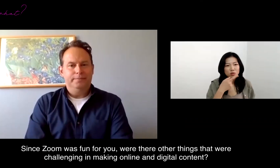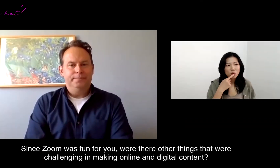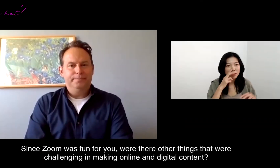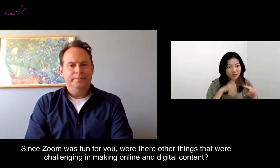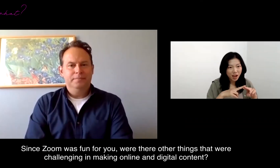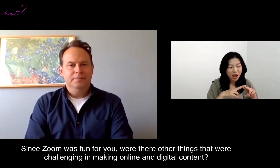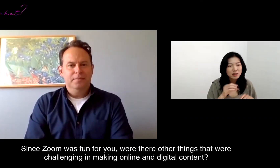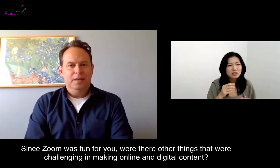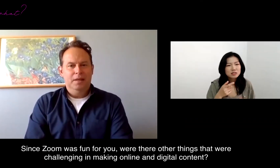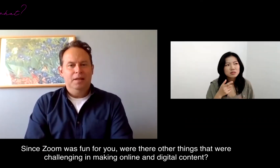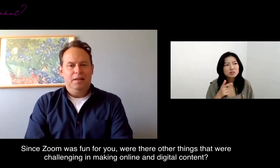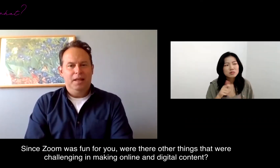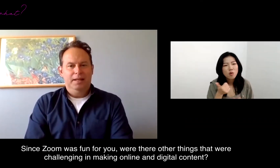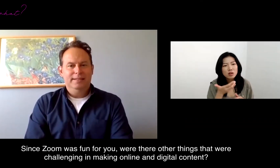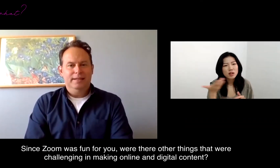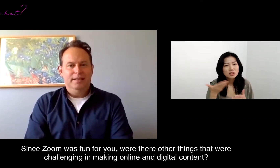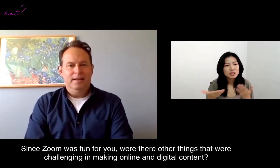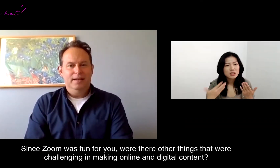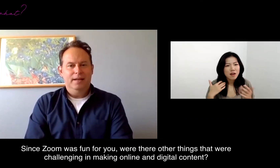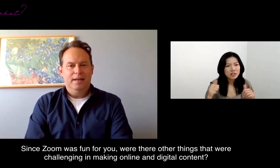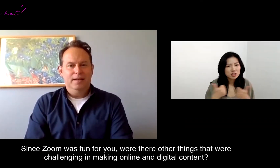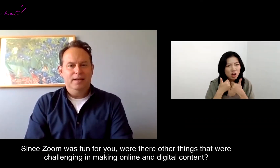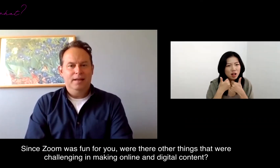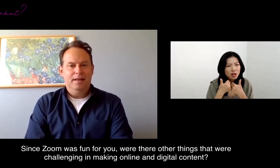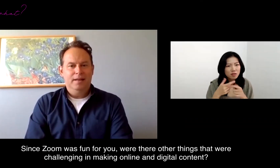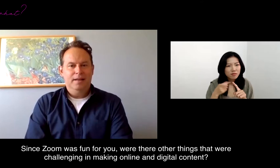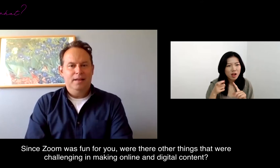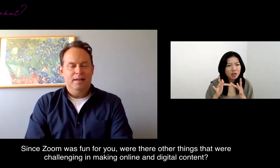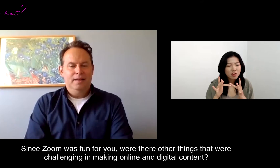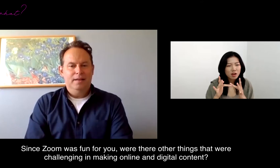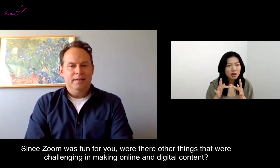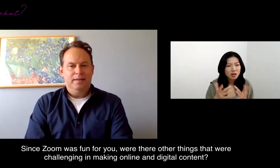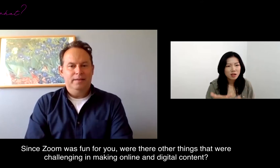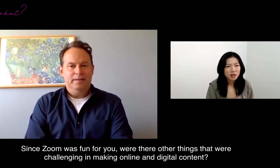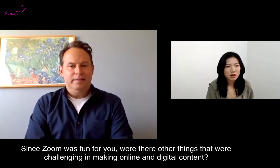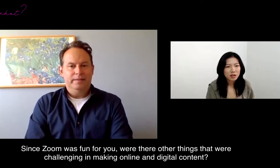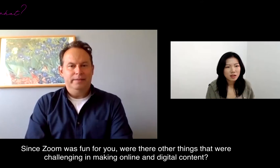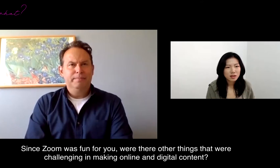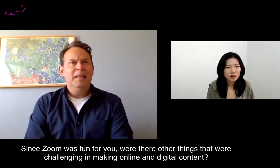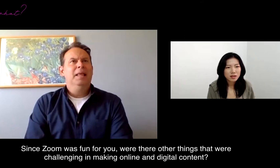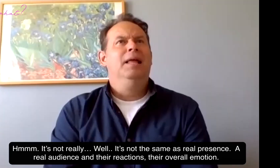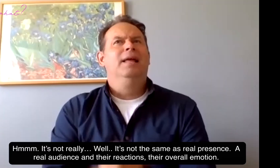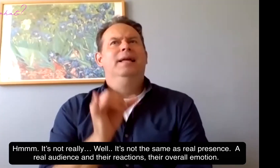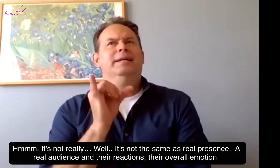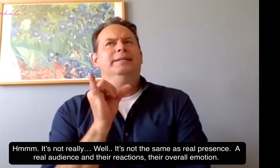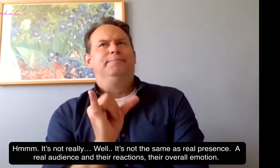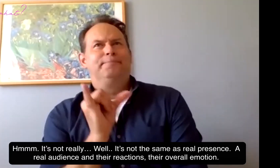Since Zoom was fun for you, were there other things that were challenging in making online and digital content? Hmm.